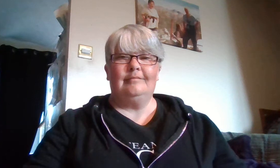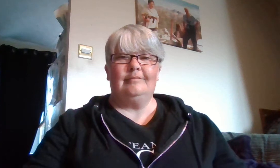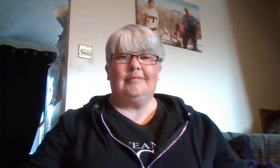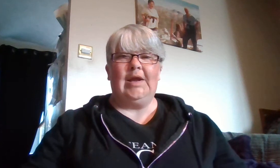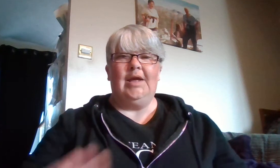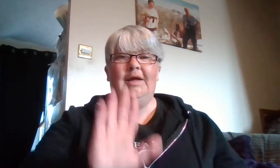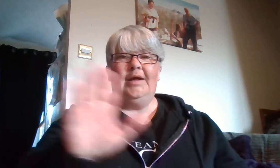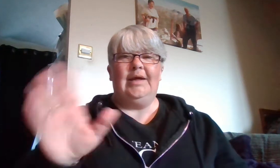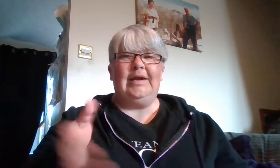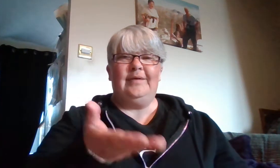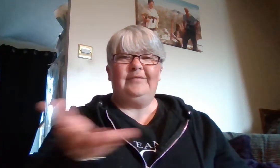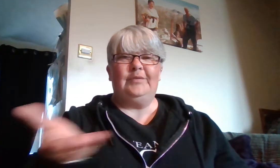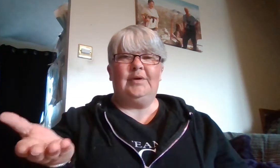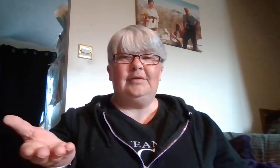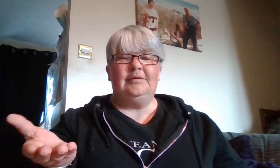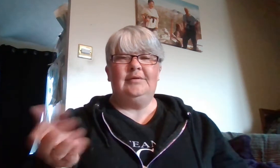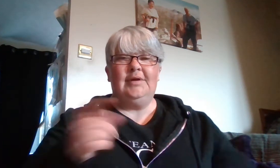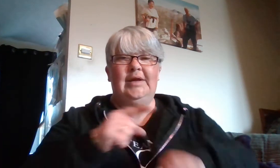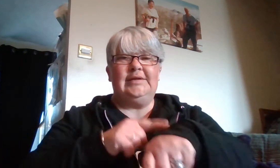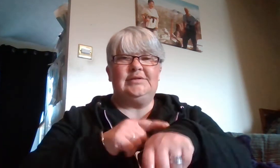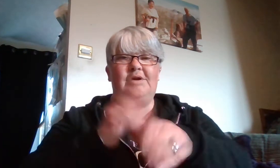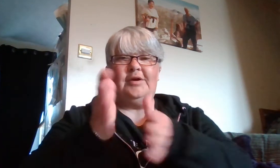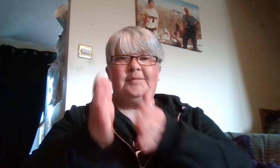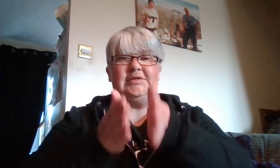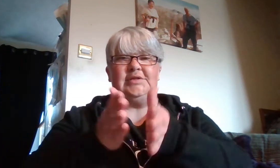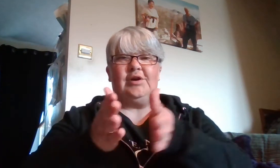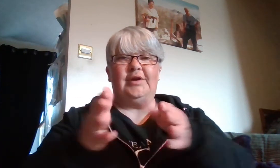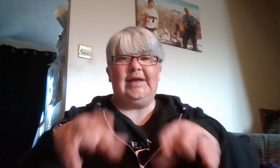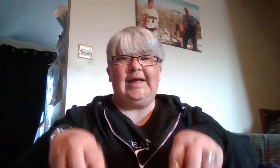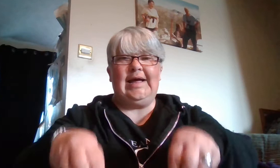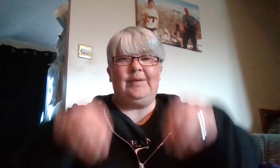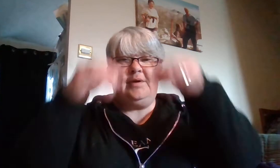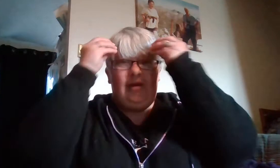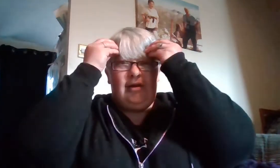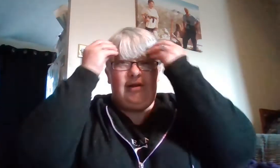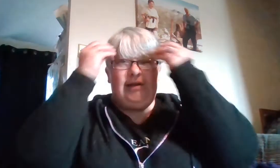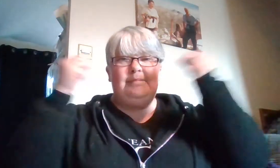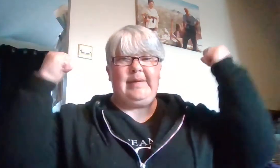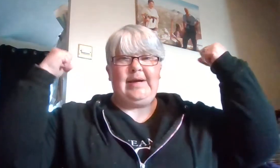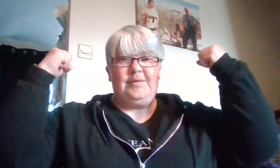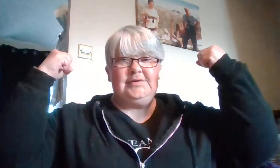Hello everyone, it's time to sign our learning powers.